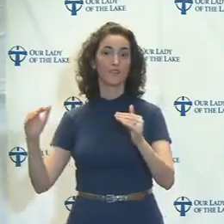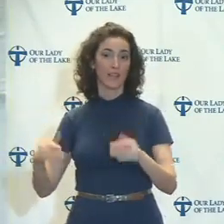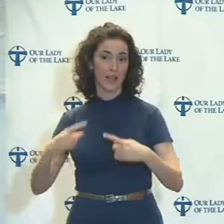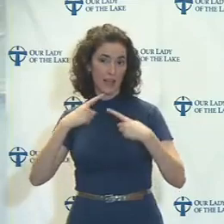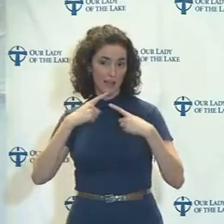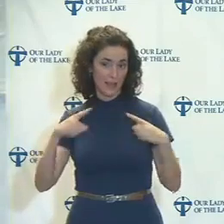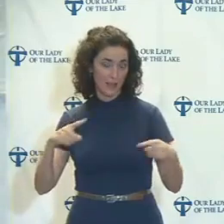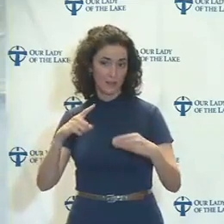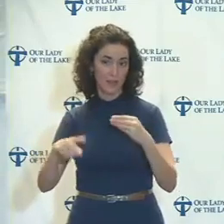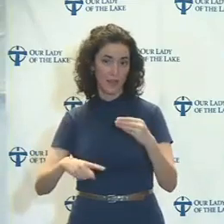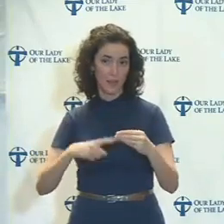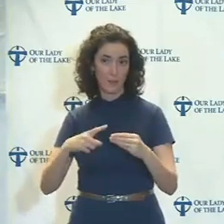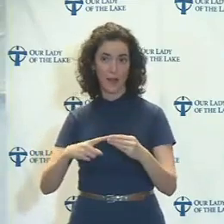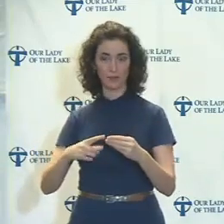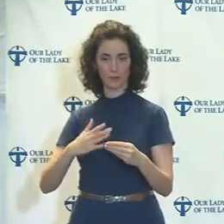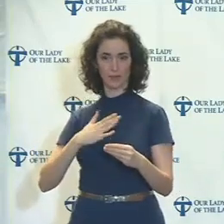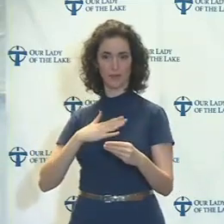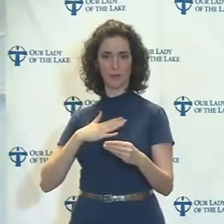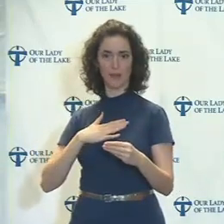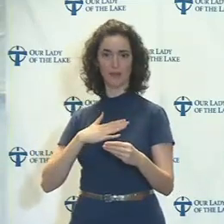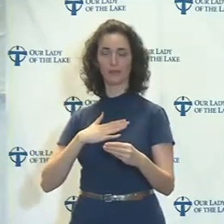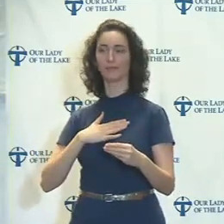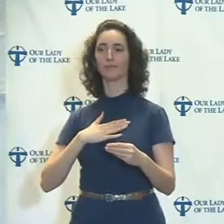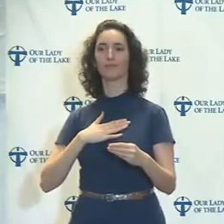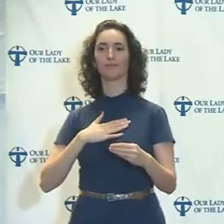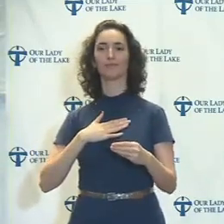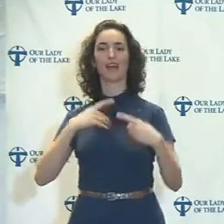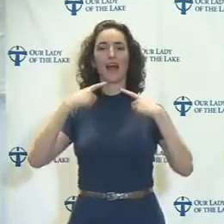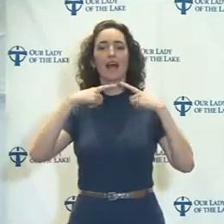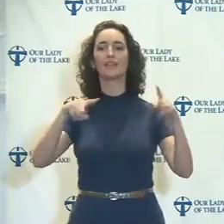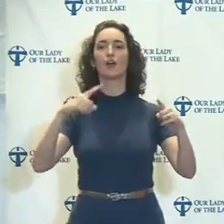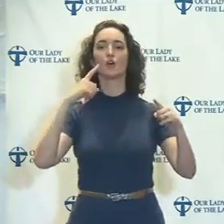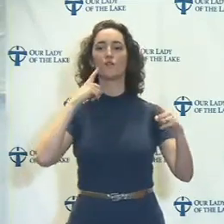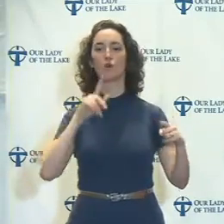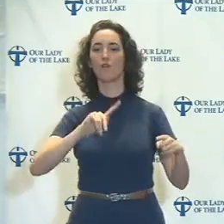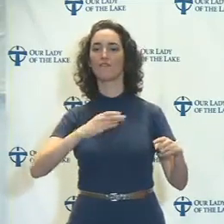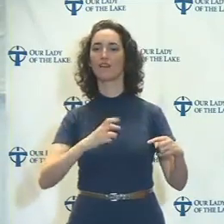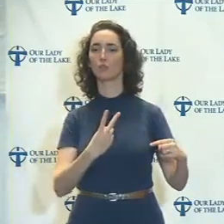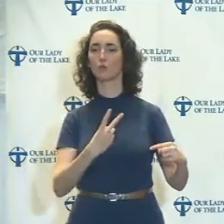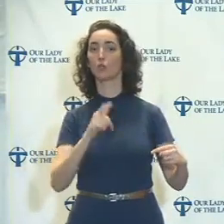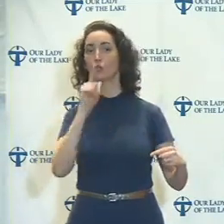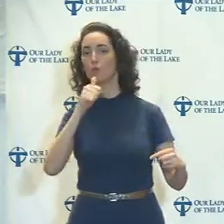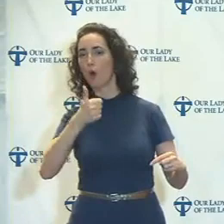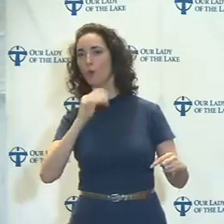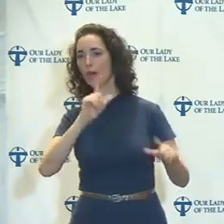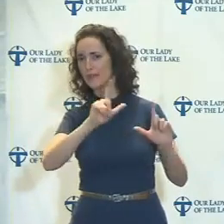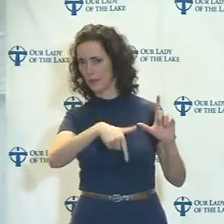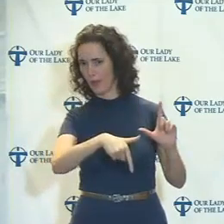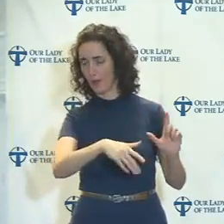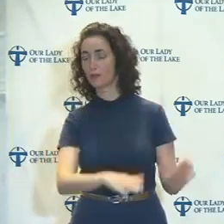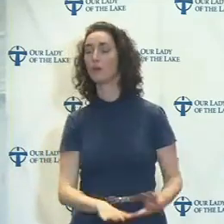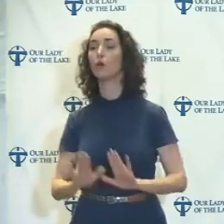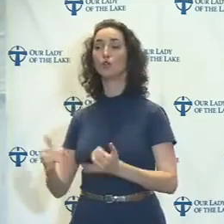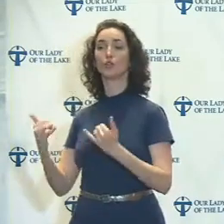the proclamation that expires tomorrow. Today, we